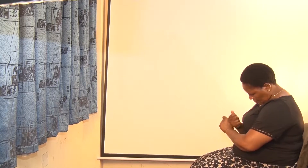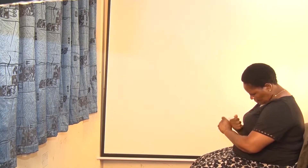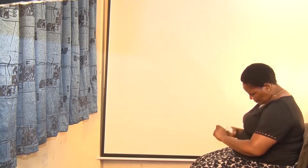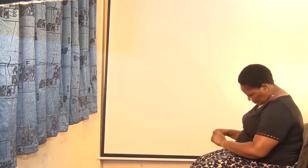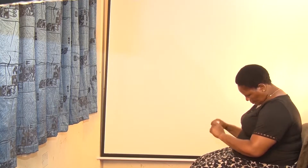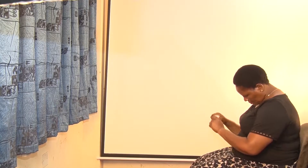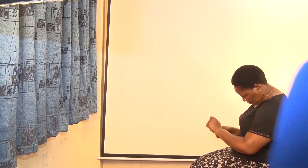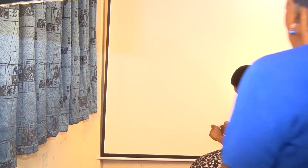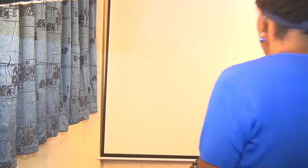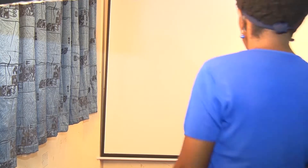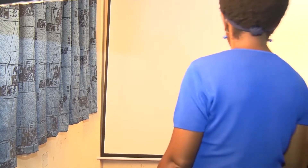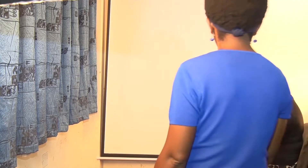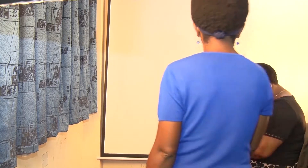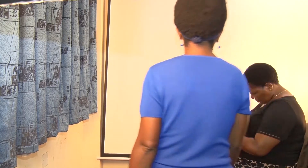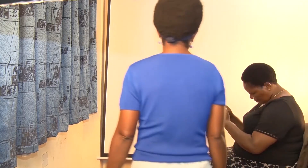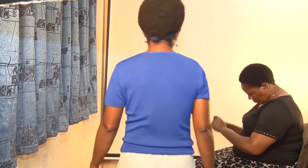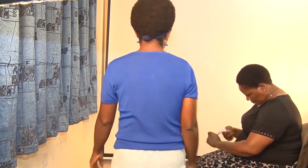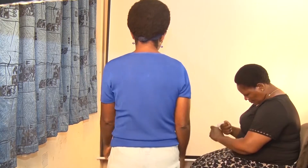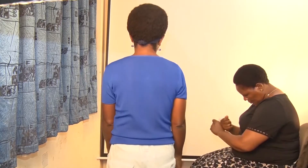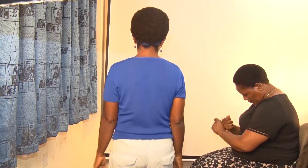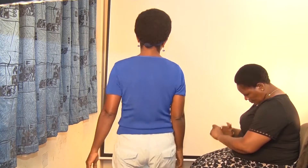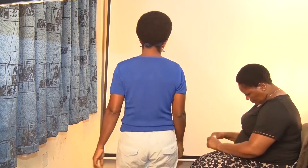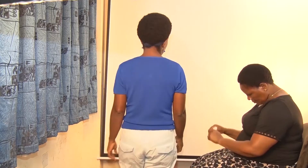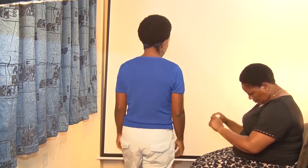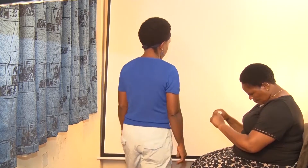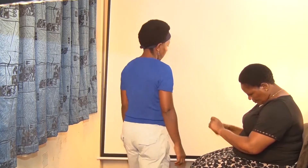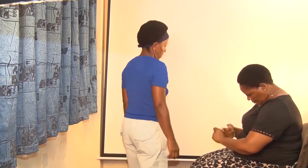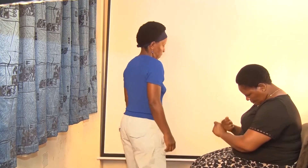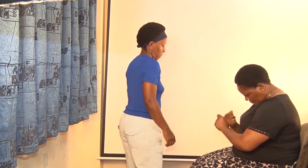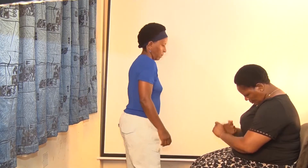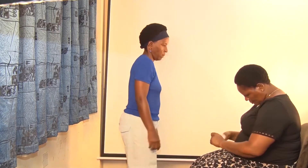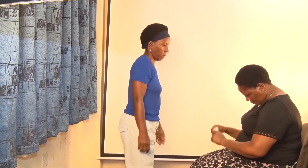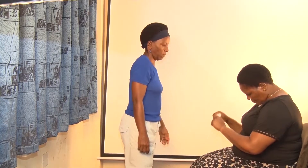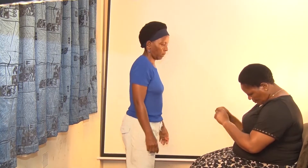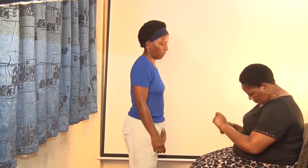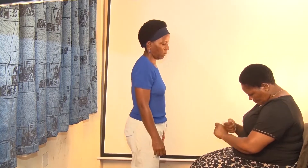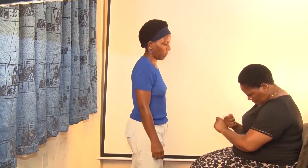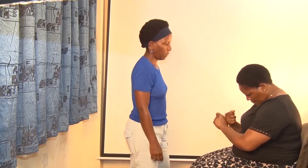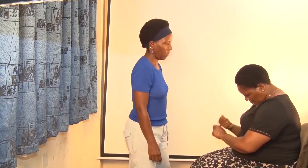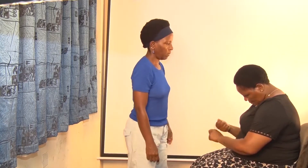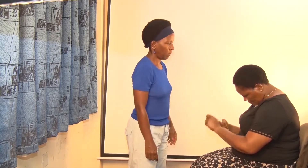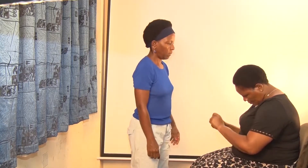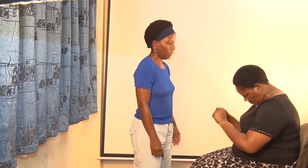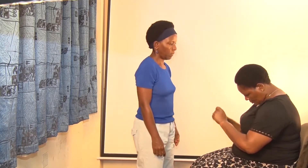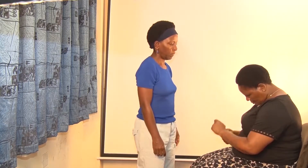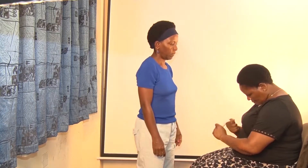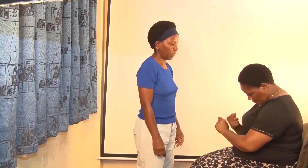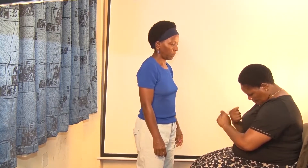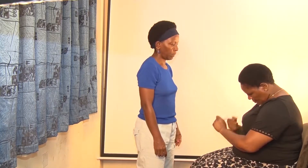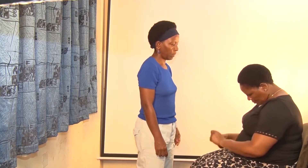or standing and facing this side. So you come, if you're at their back, you come